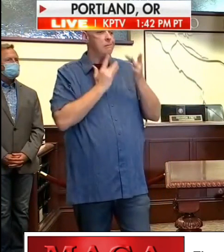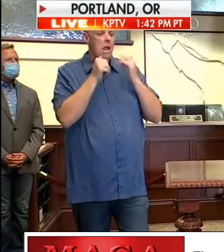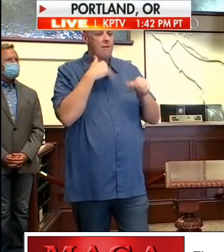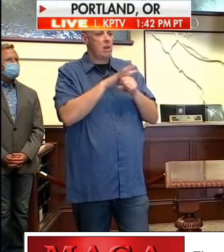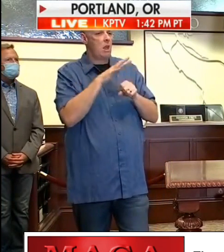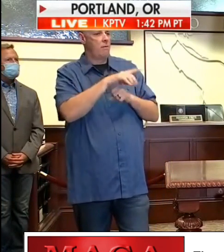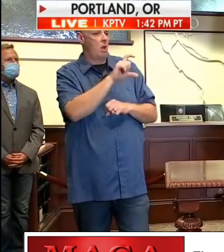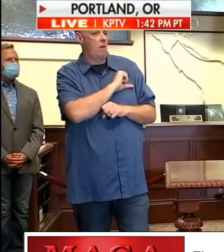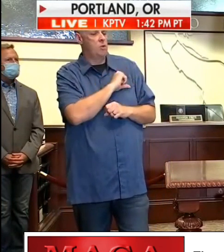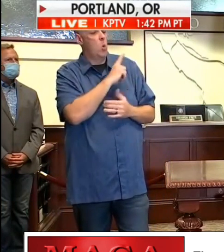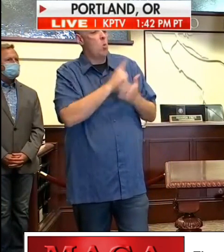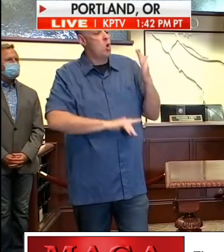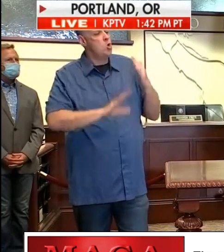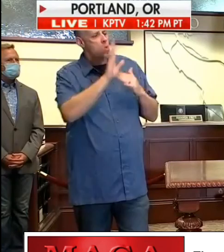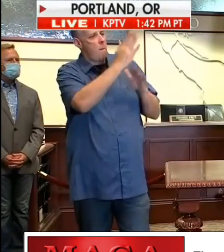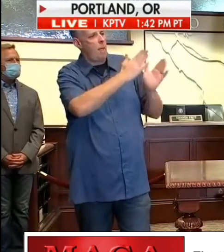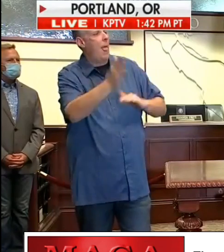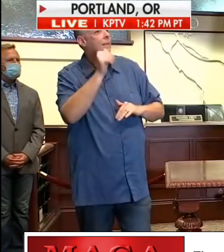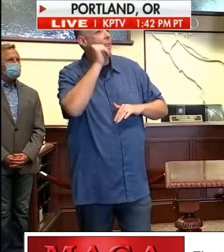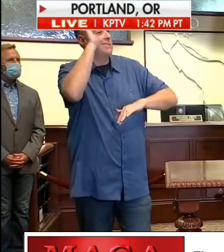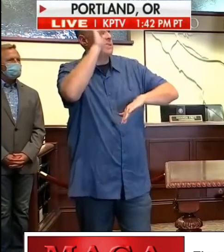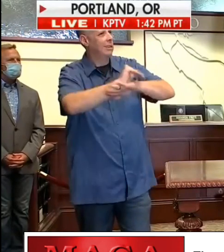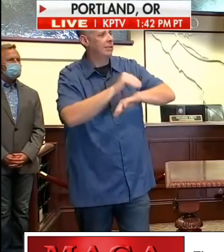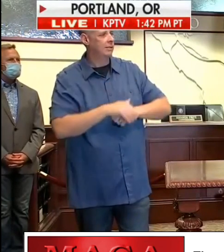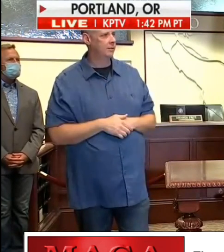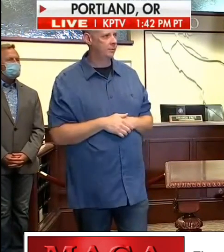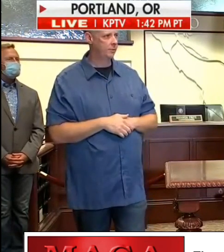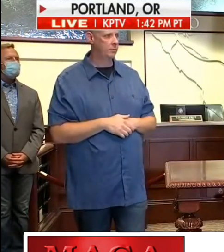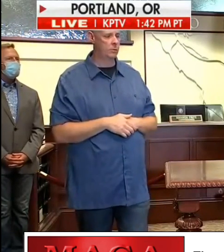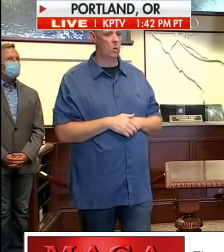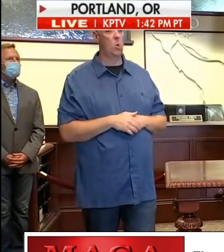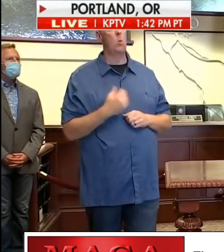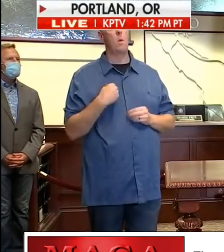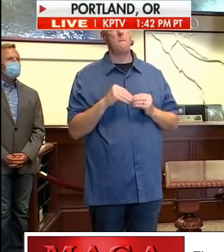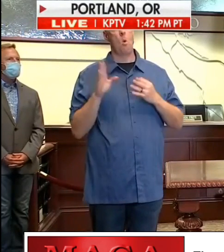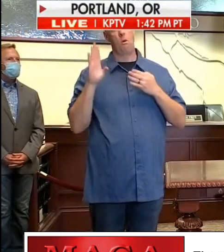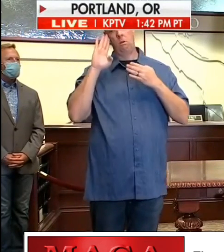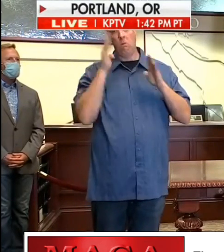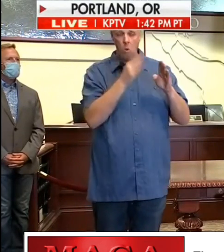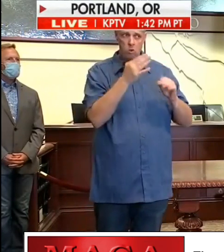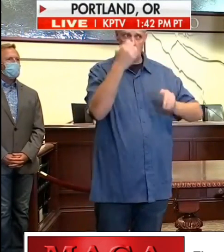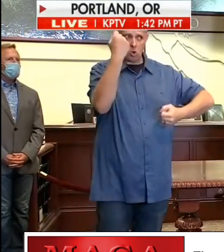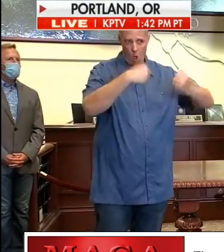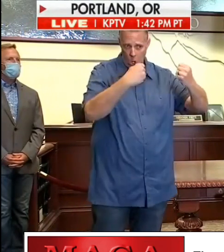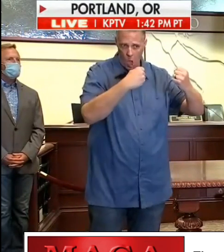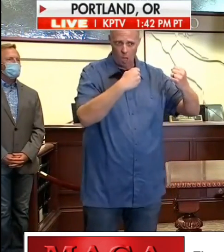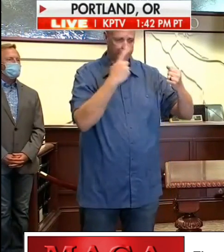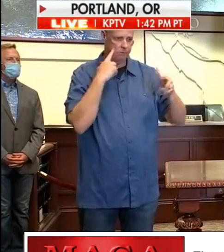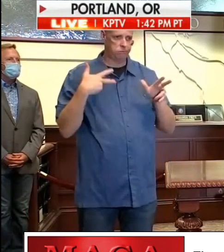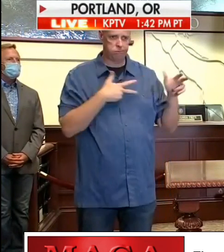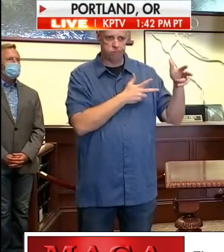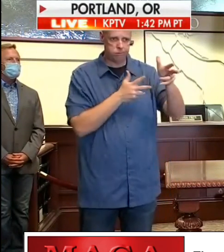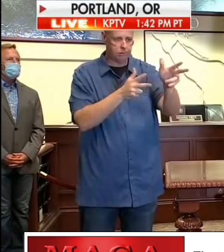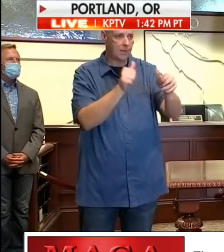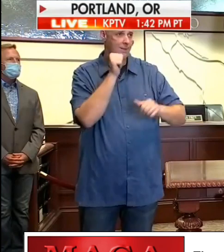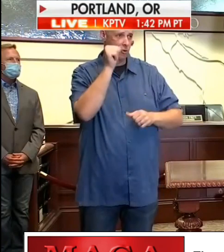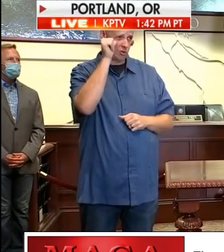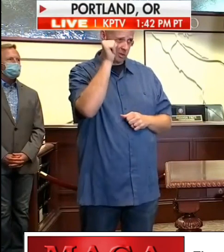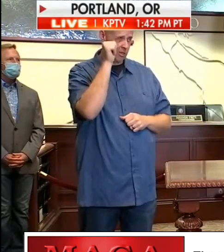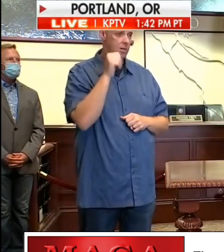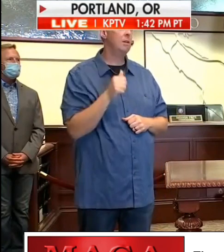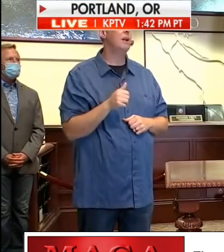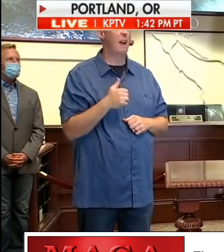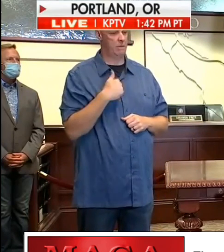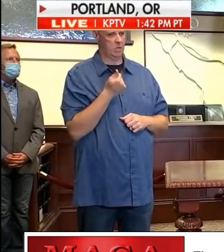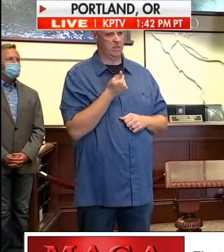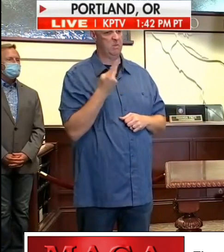out? No, we had our resources focus on the vehicular part of the, you know, of the event yesterday.